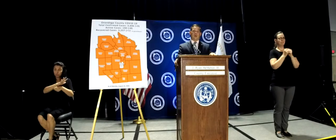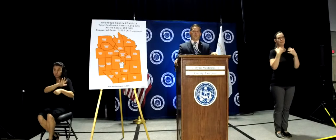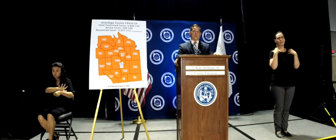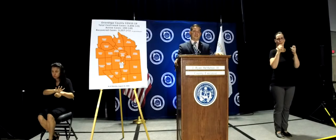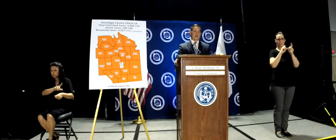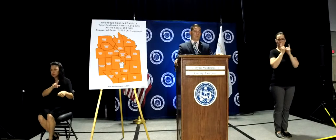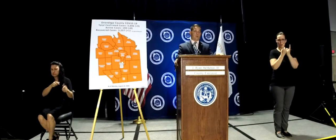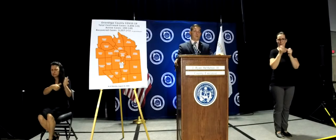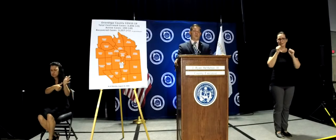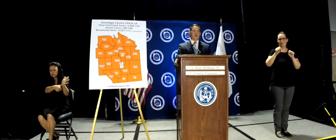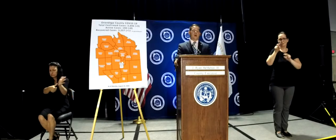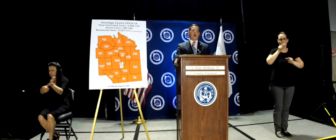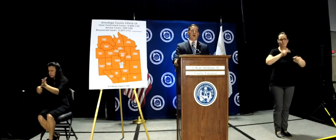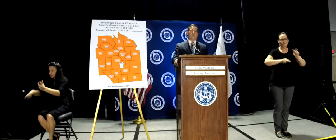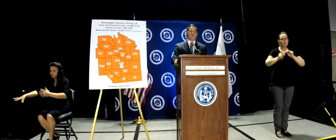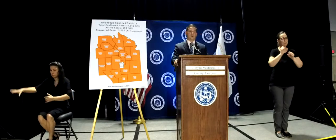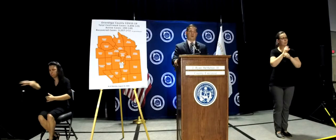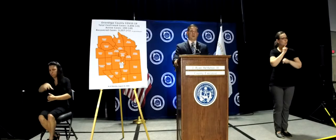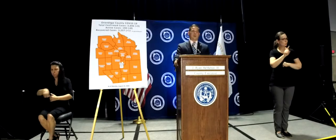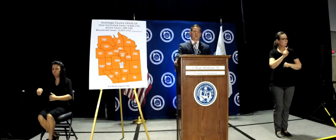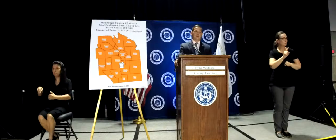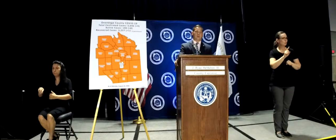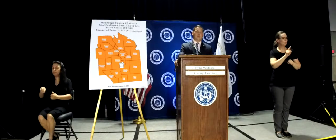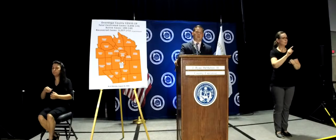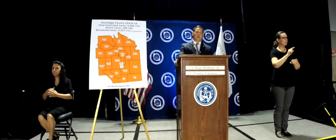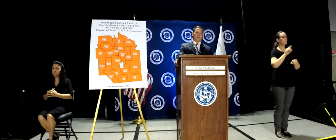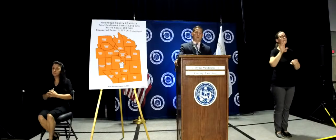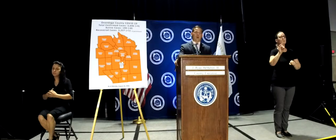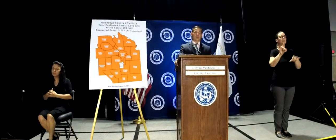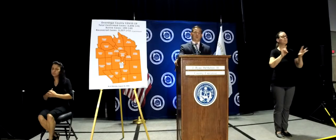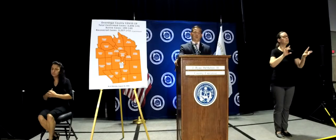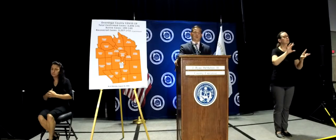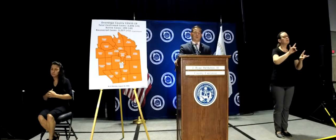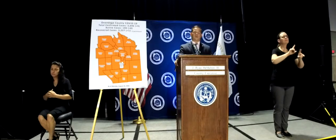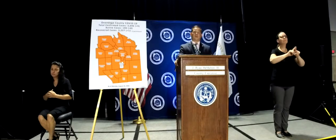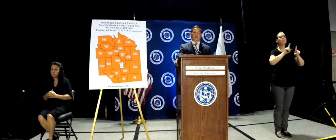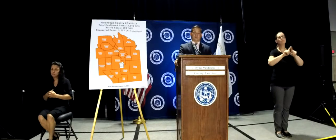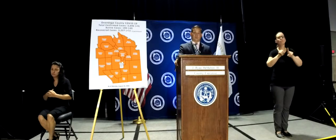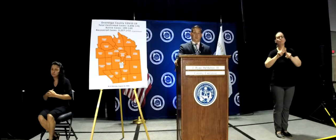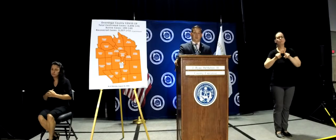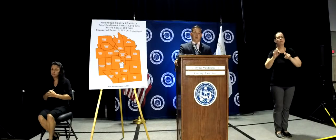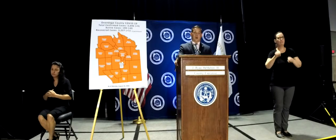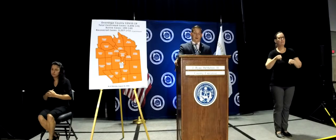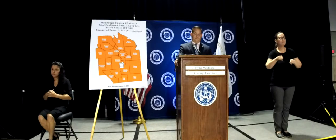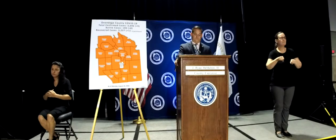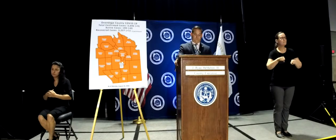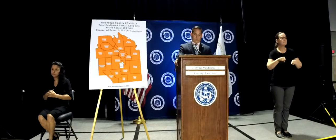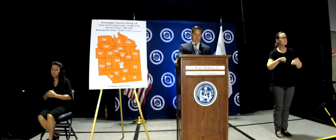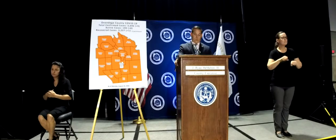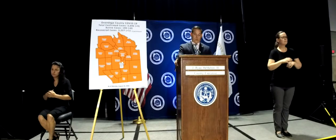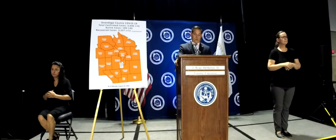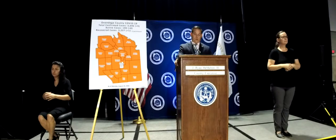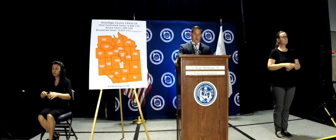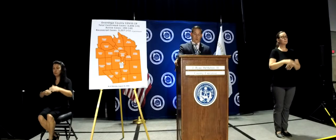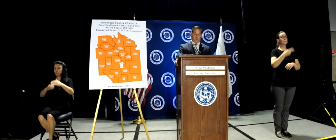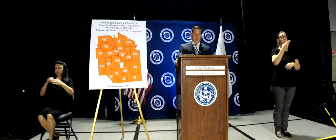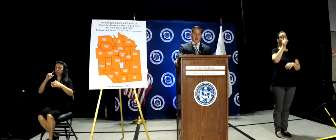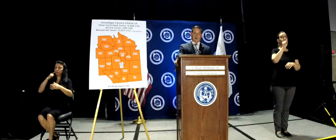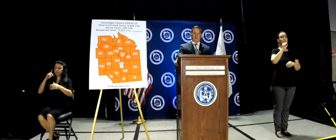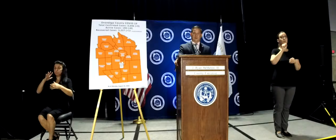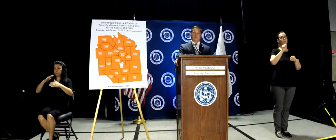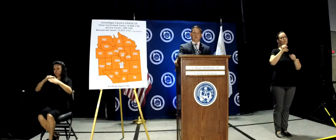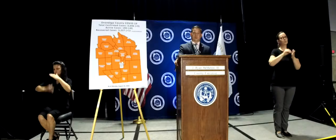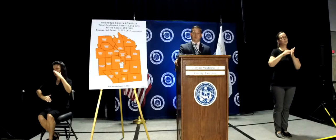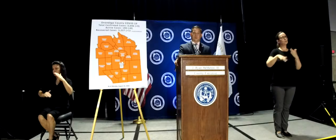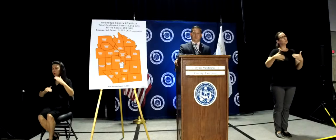and how to get samples. But certainly the high schoolers are a little different. We know